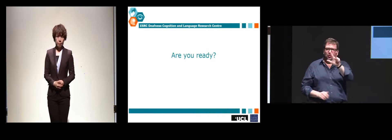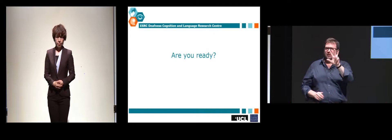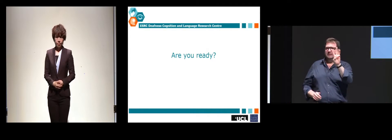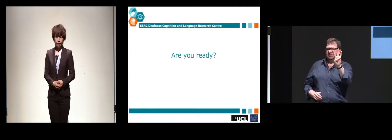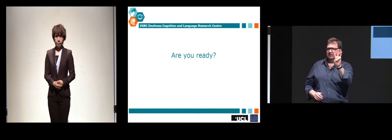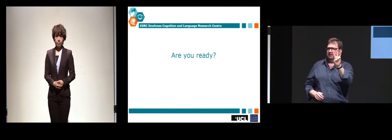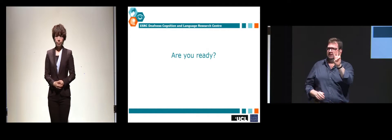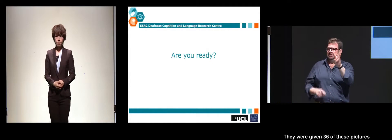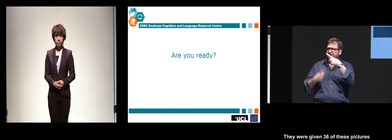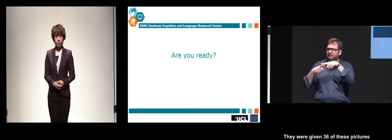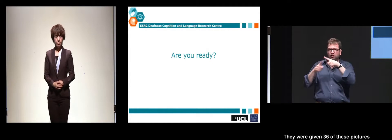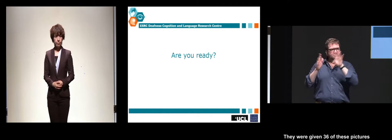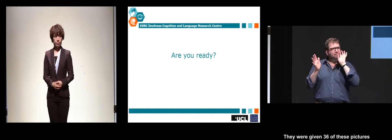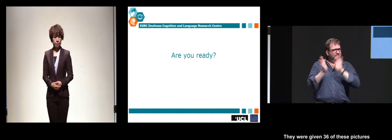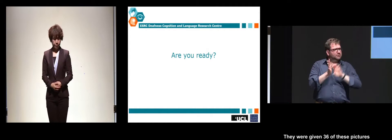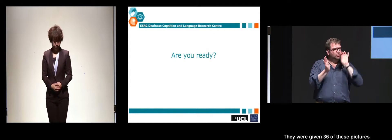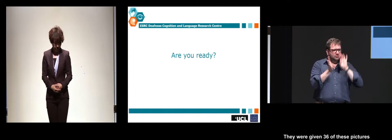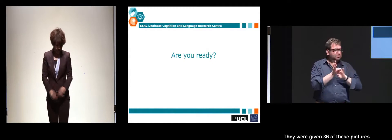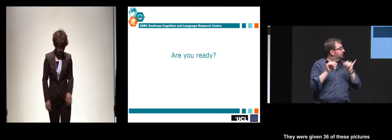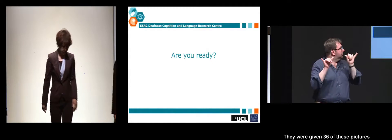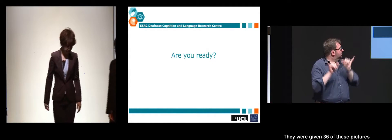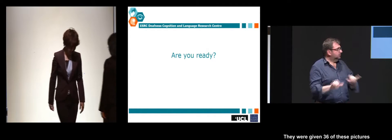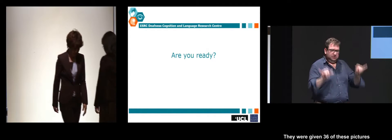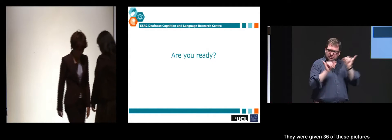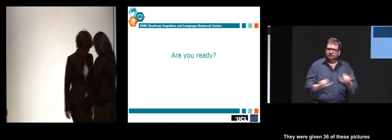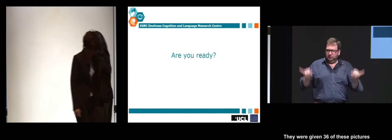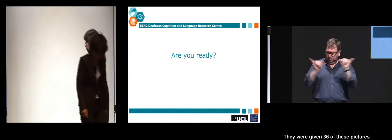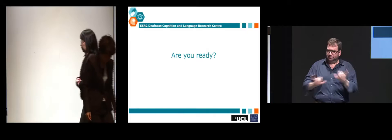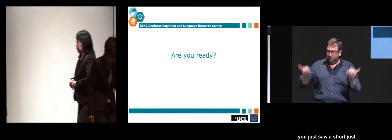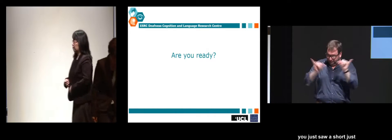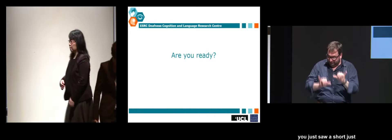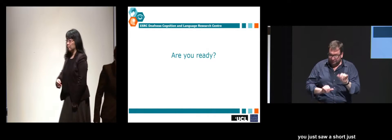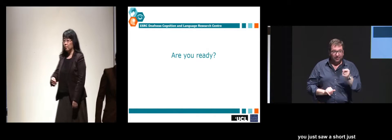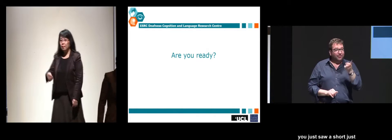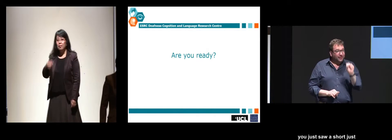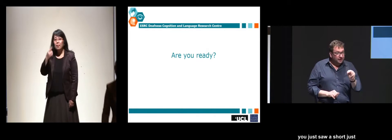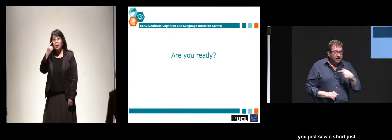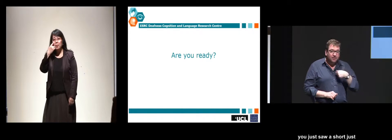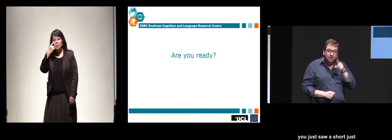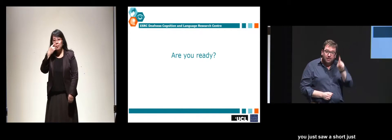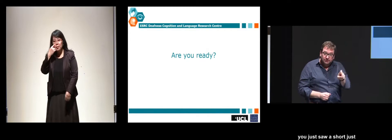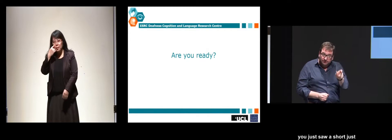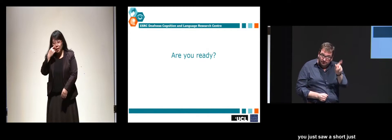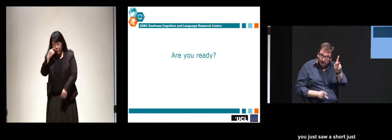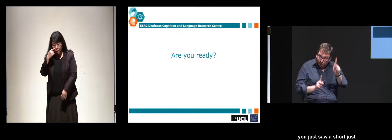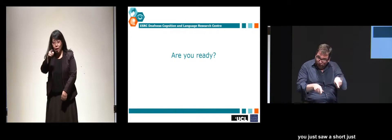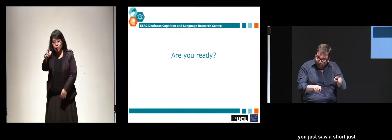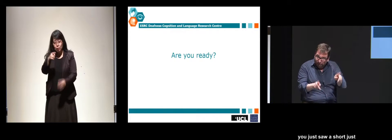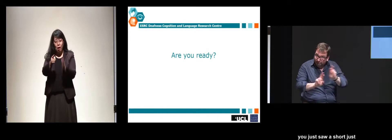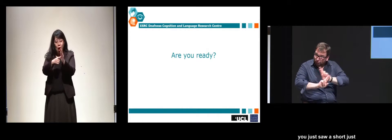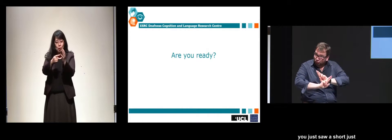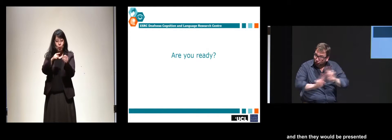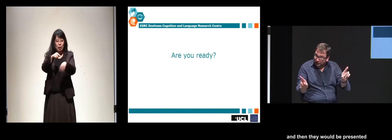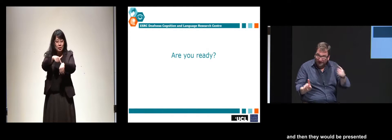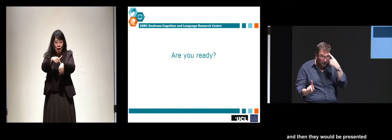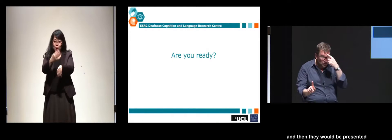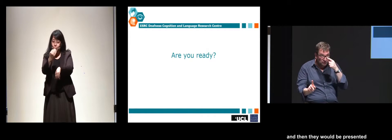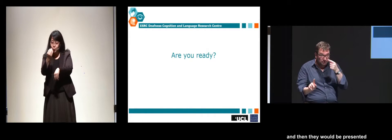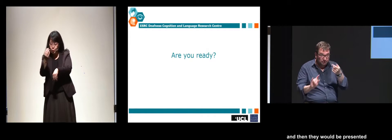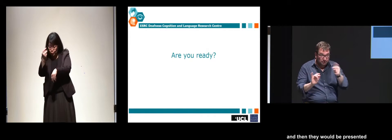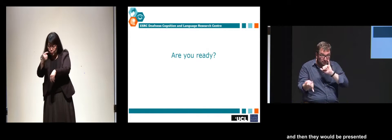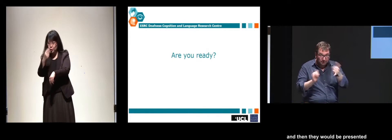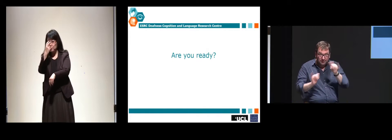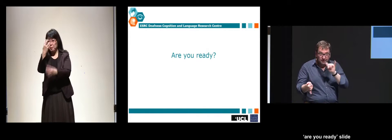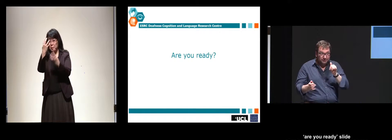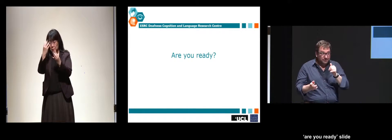So they were given 36 of these pictures at the interval you just saw, short, just 1 or 2 seconds, and then they would